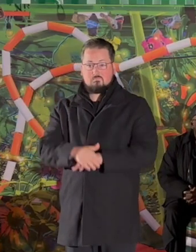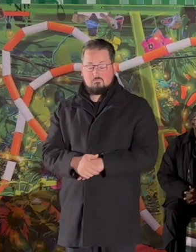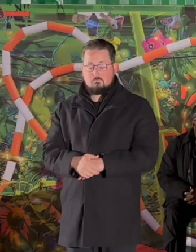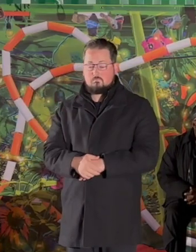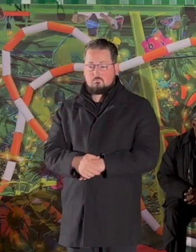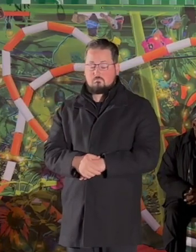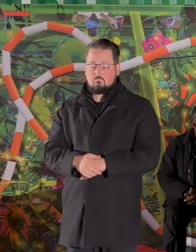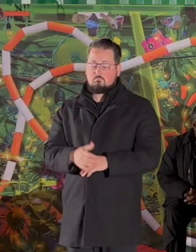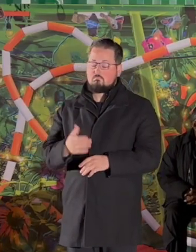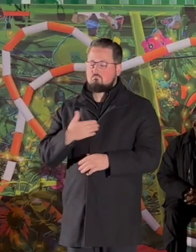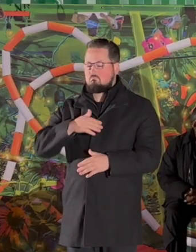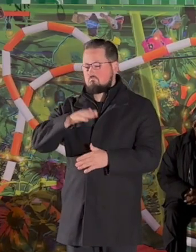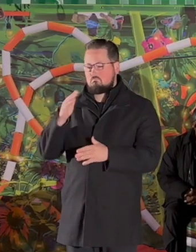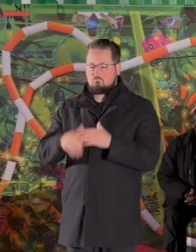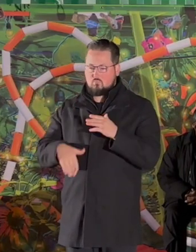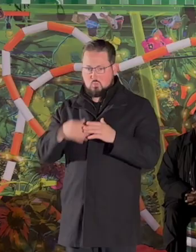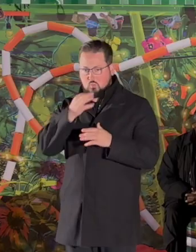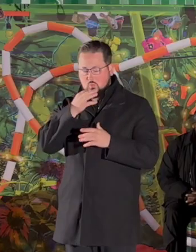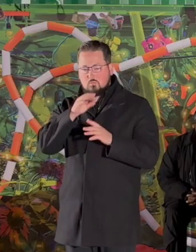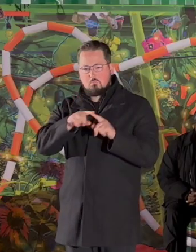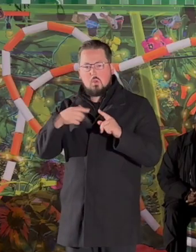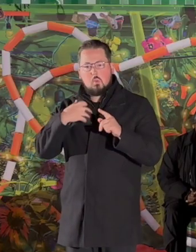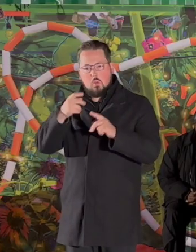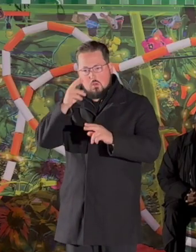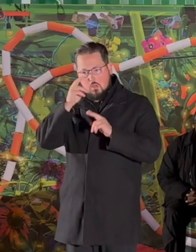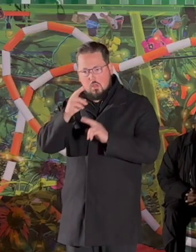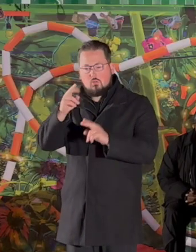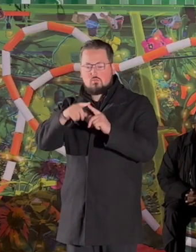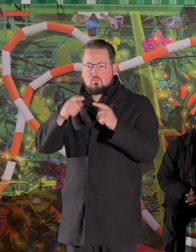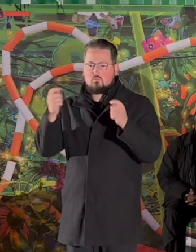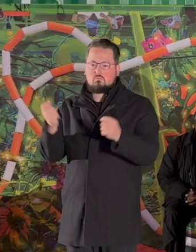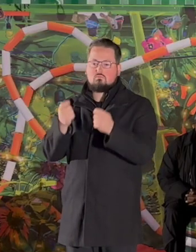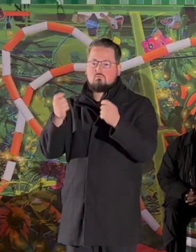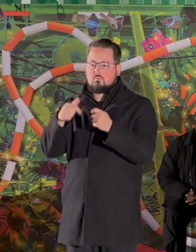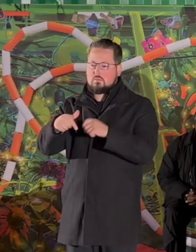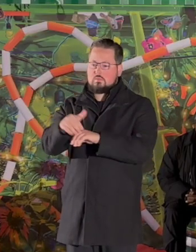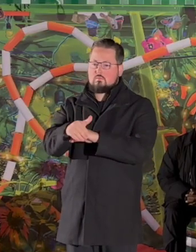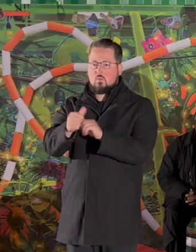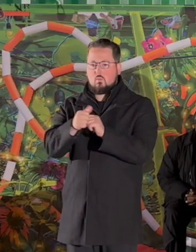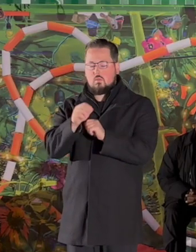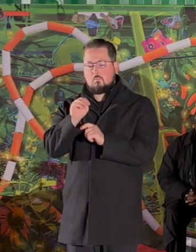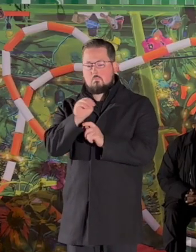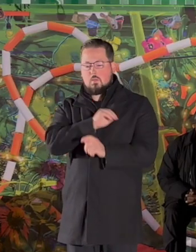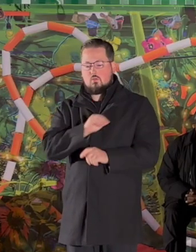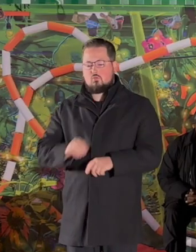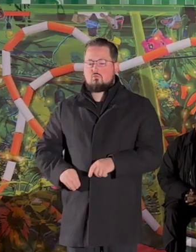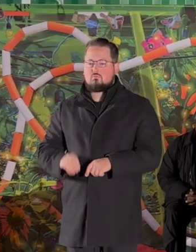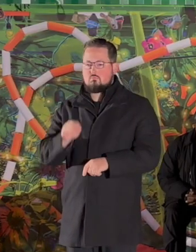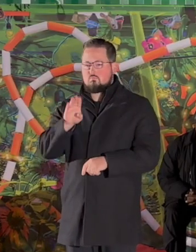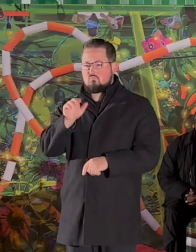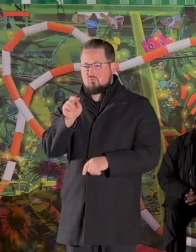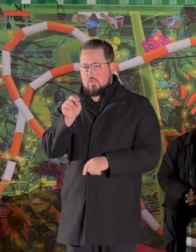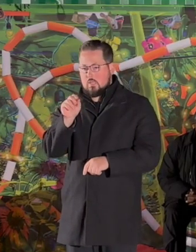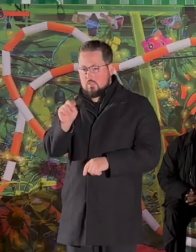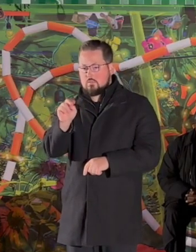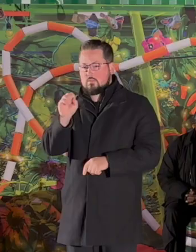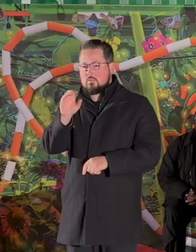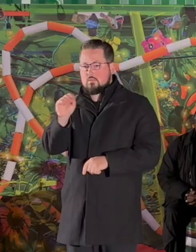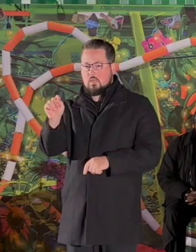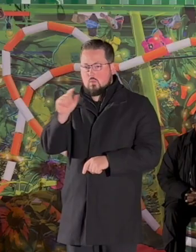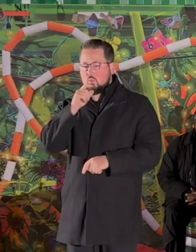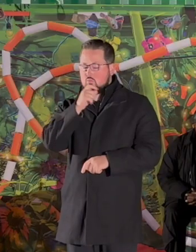In conclusion, we're very honored to share this celebratory evening with Mayor Brandon Scott, who has made a